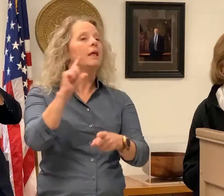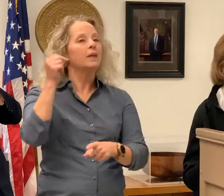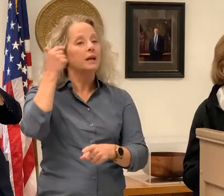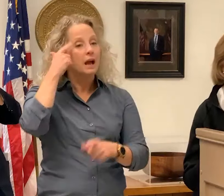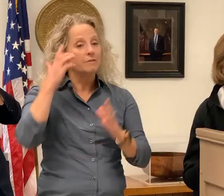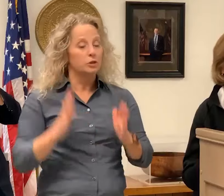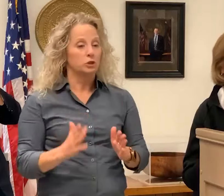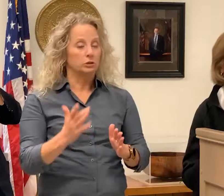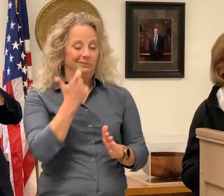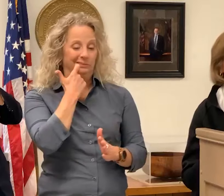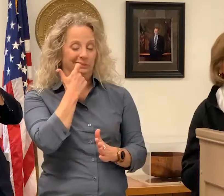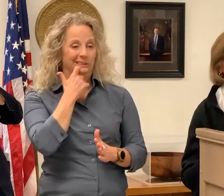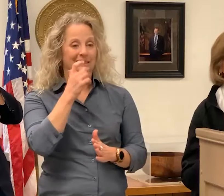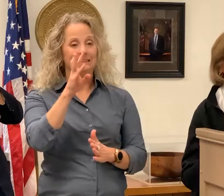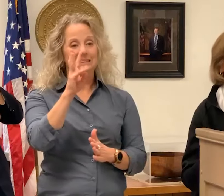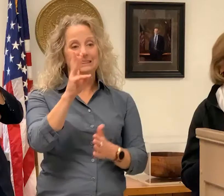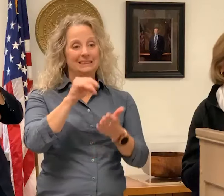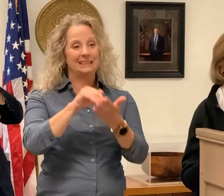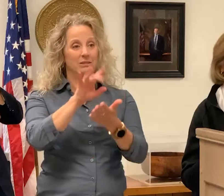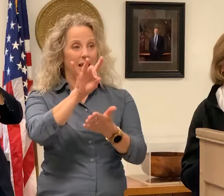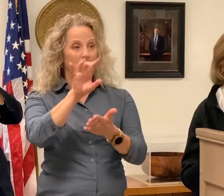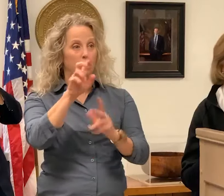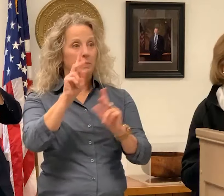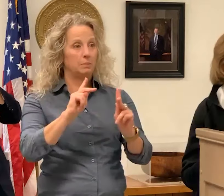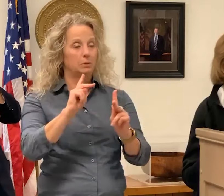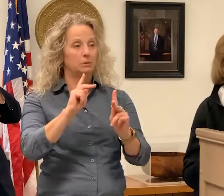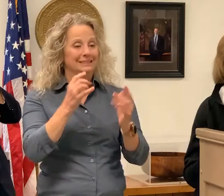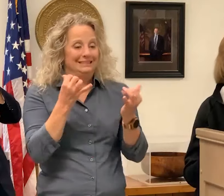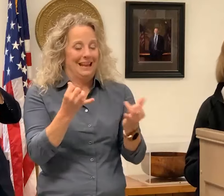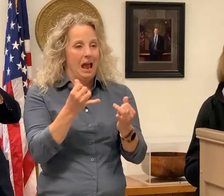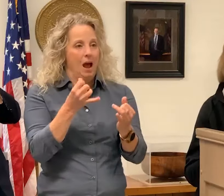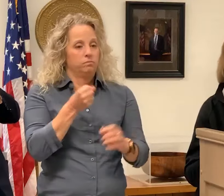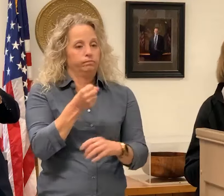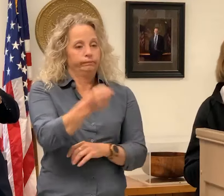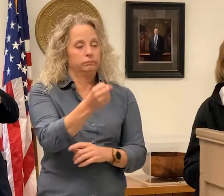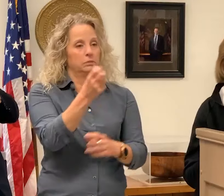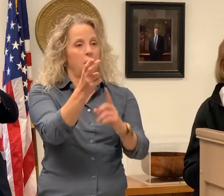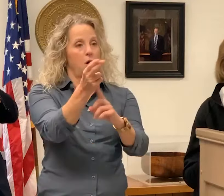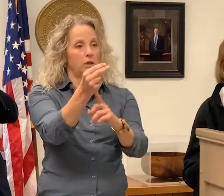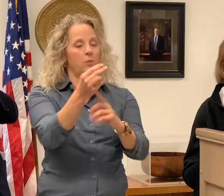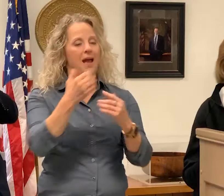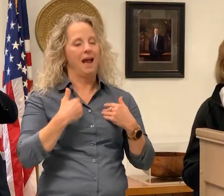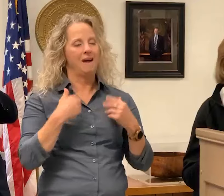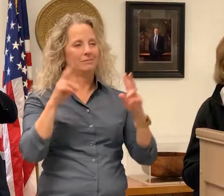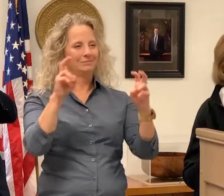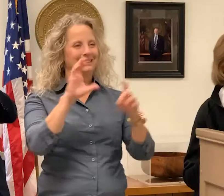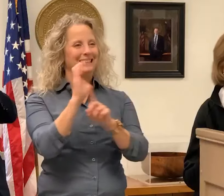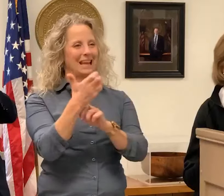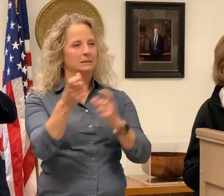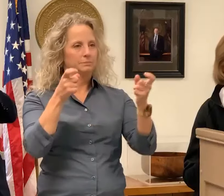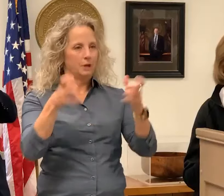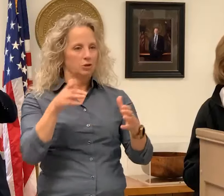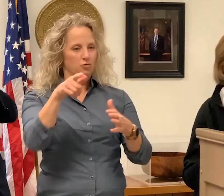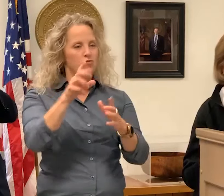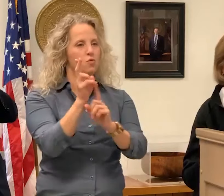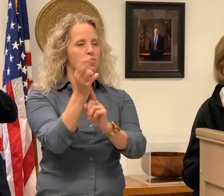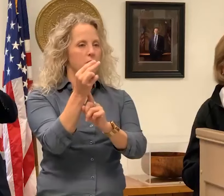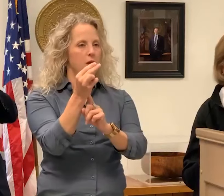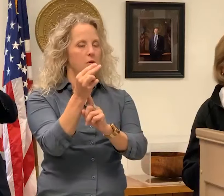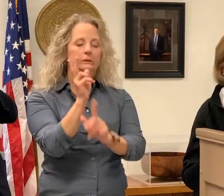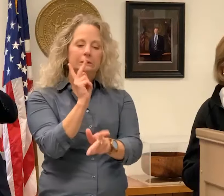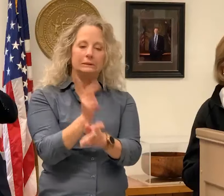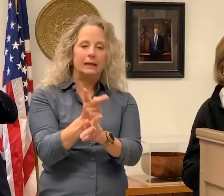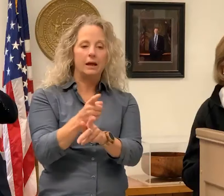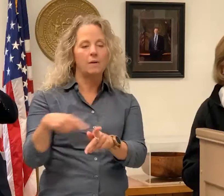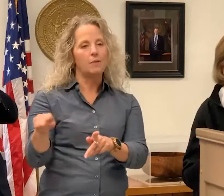the governor mentioned, there are 6,800 people in hotels. We have case managers in those hotels. We're taking care of them to the best